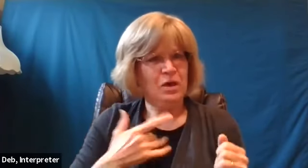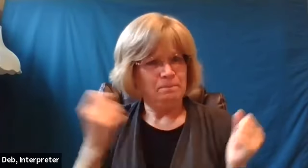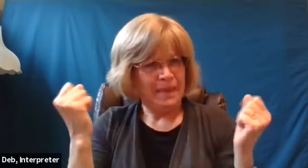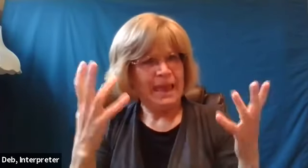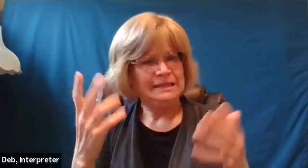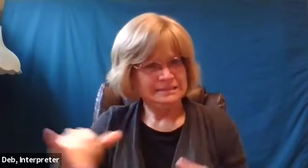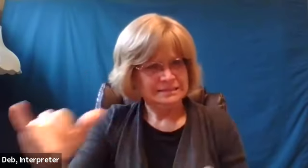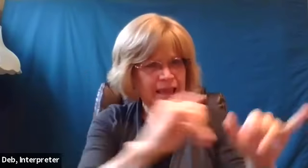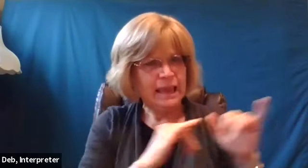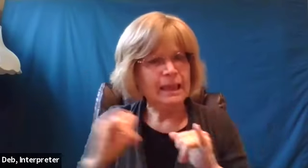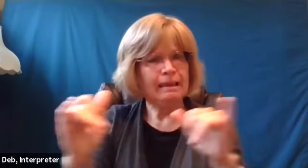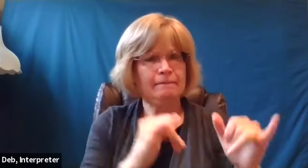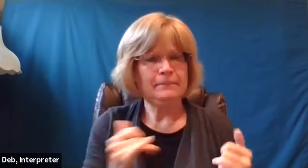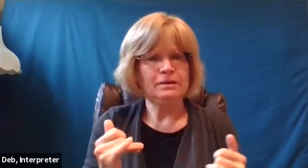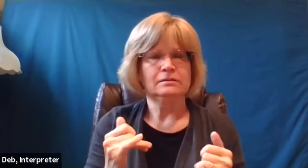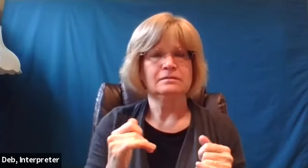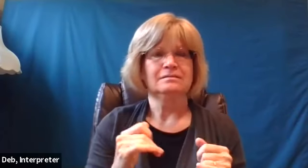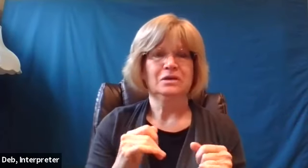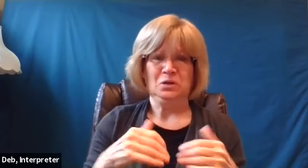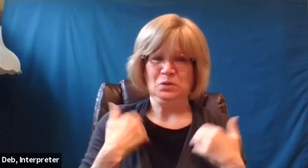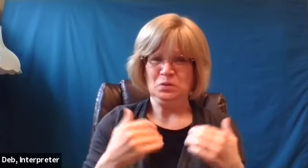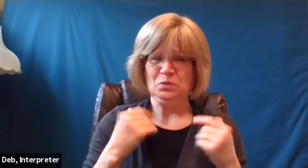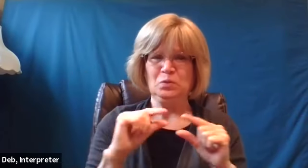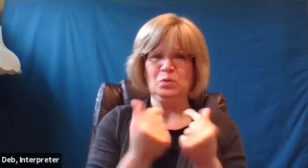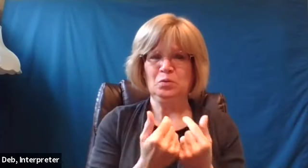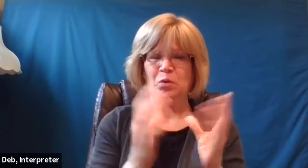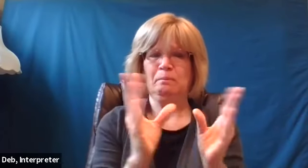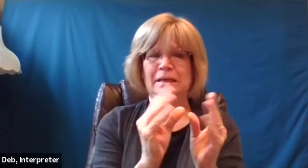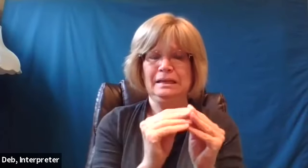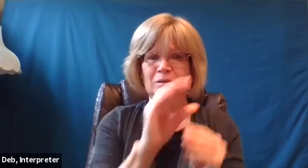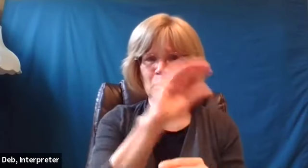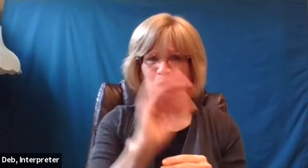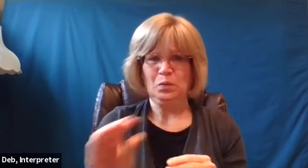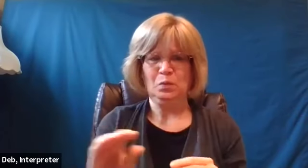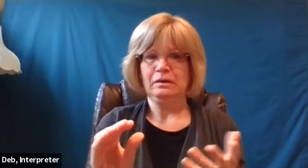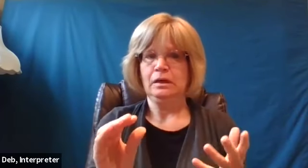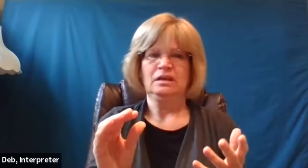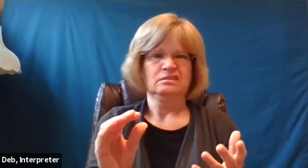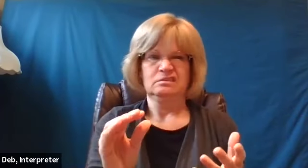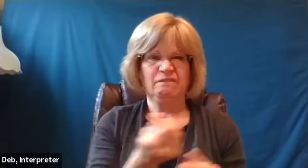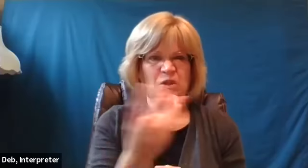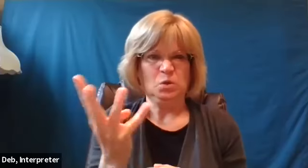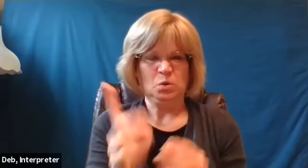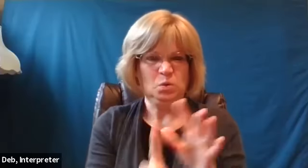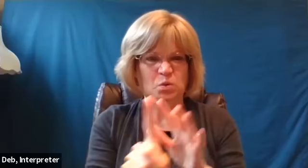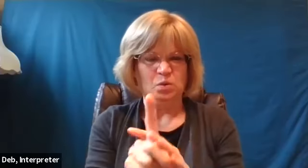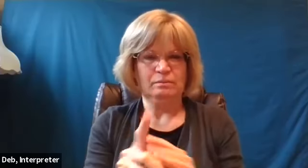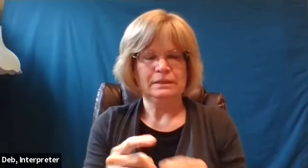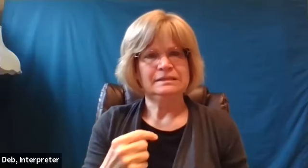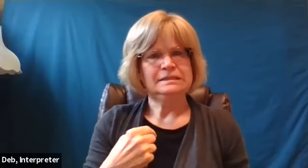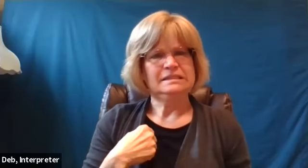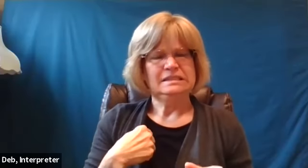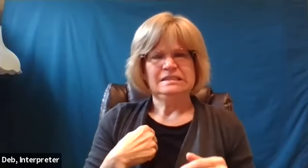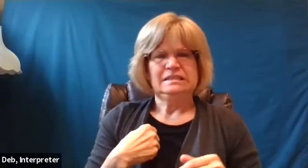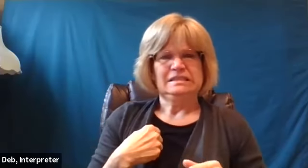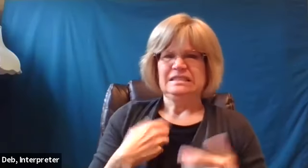The virtual youth group members were low, and I was conflicted in trying to be a role model and leader in gym, but not wanting to